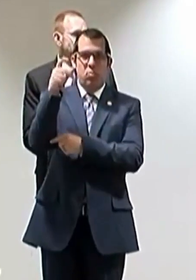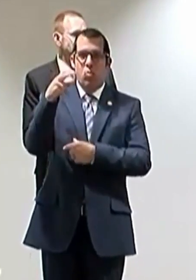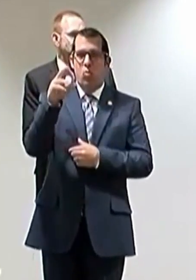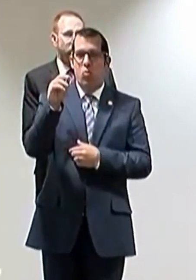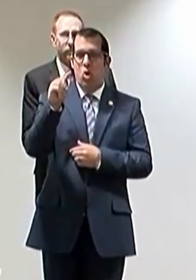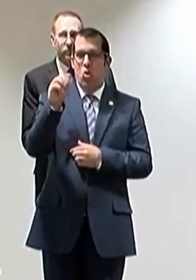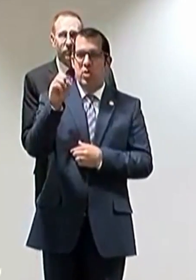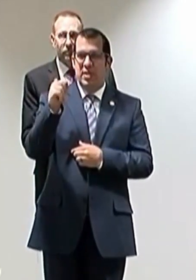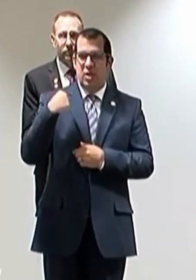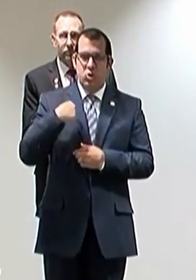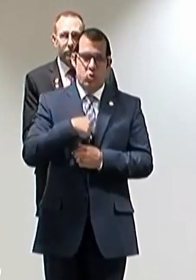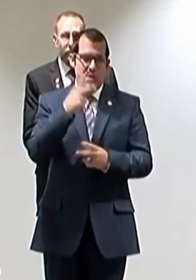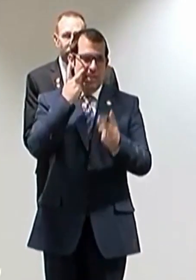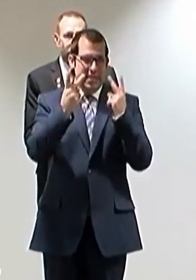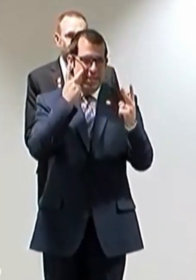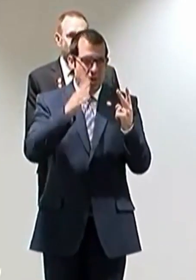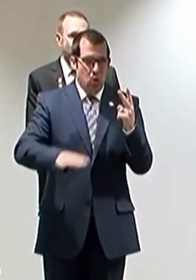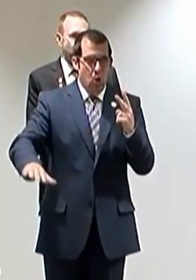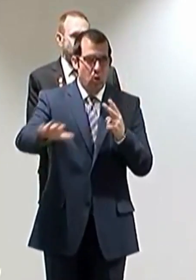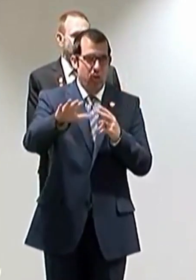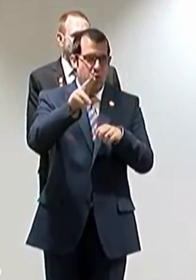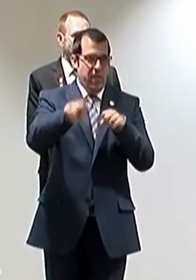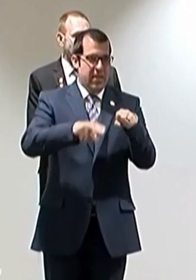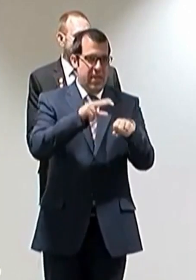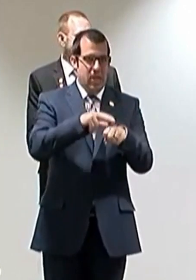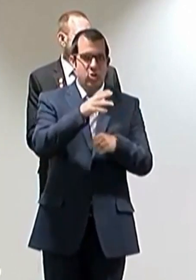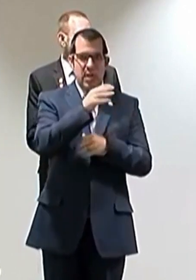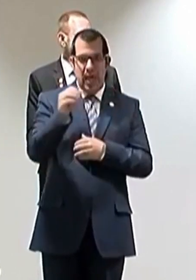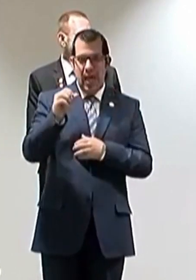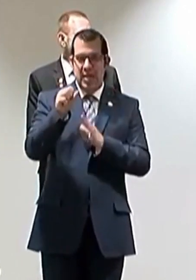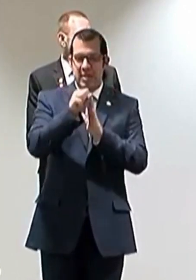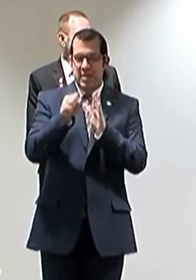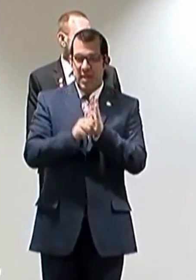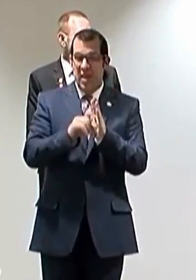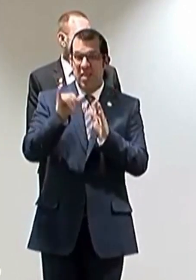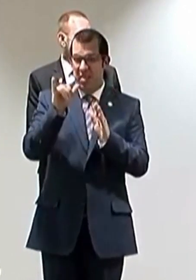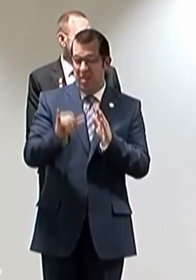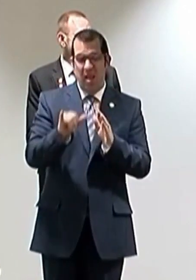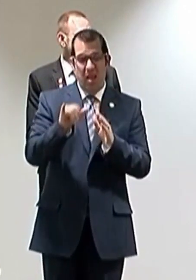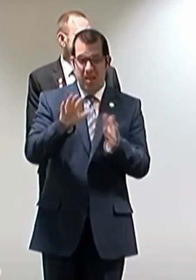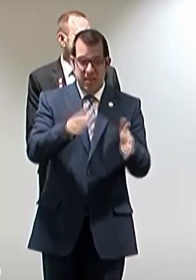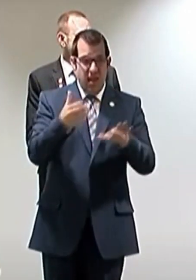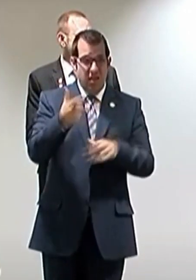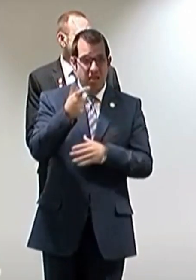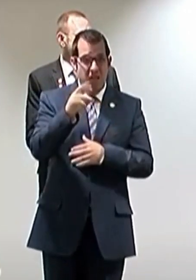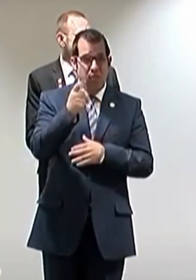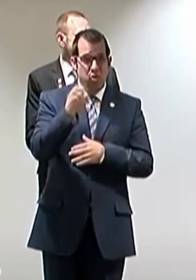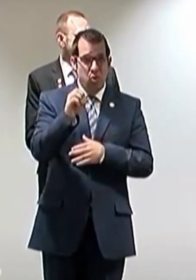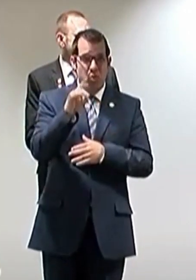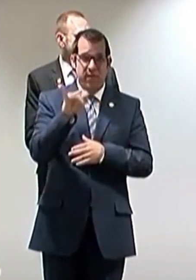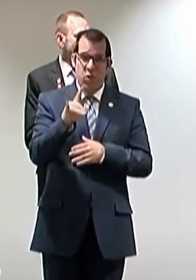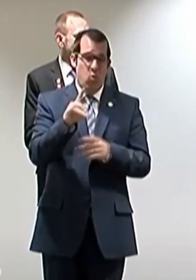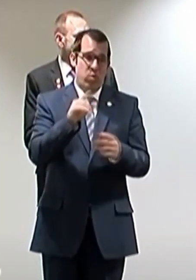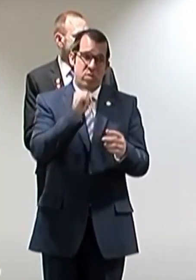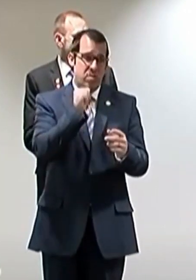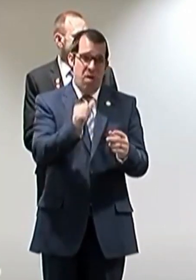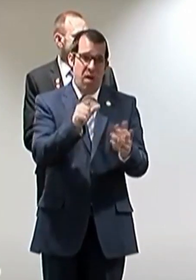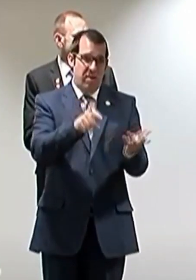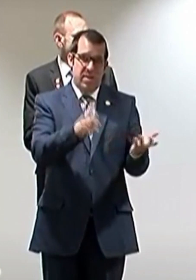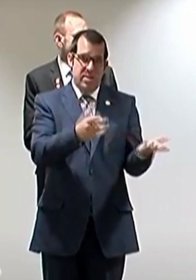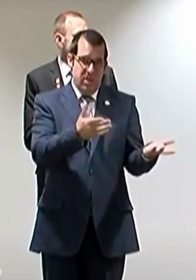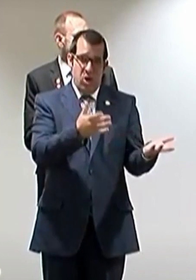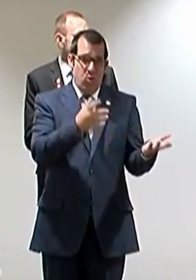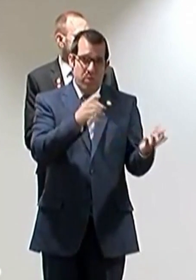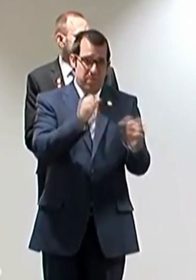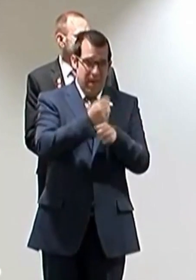the nation and the state. The senseless death of George Floyd in Minnesota. While